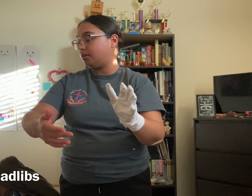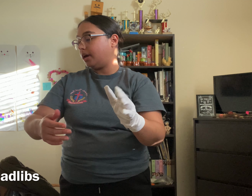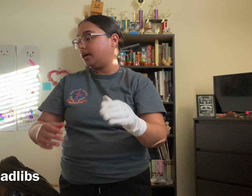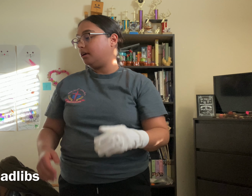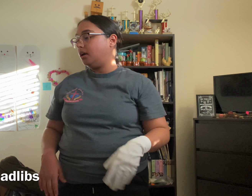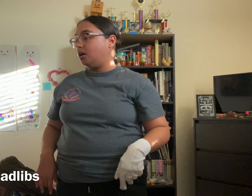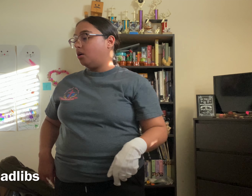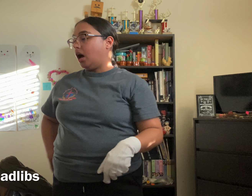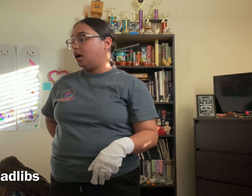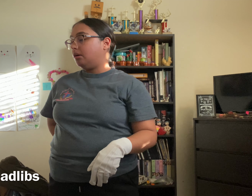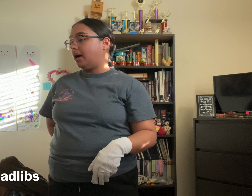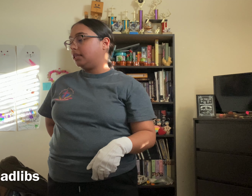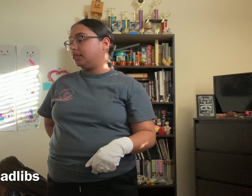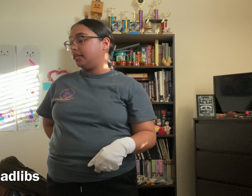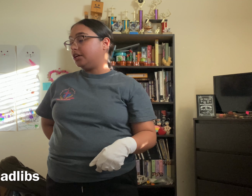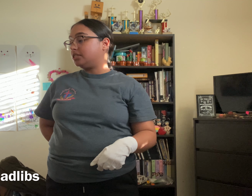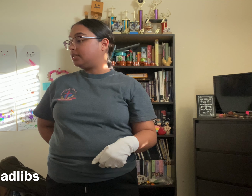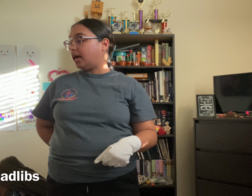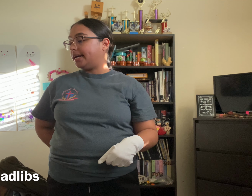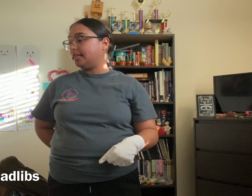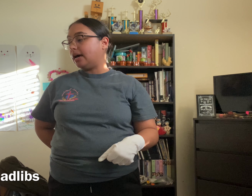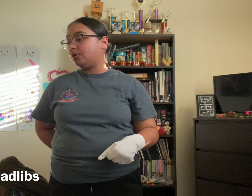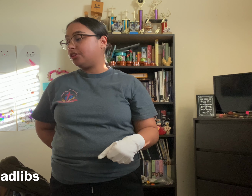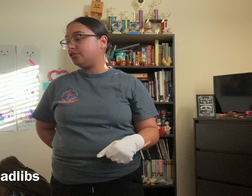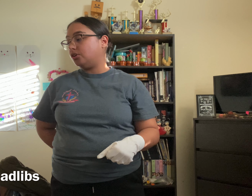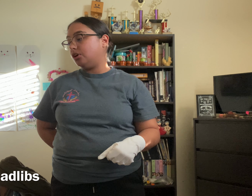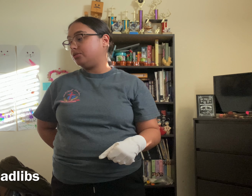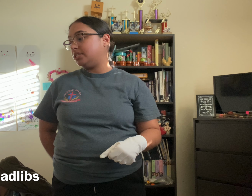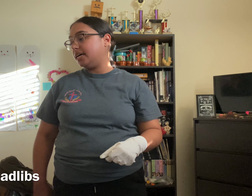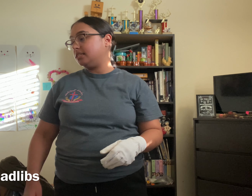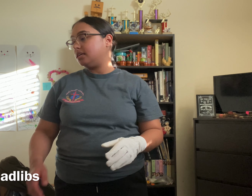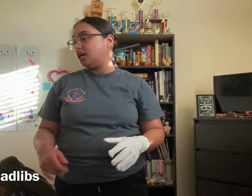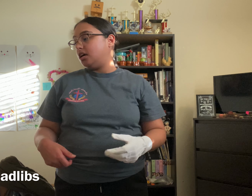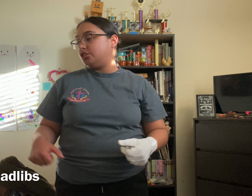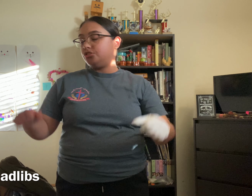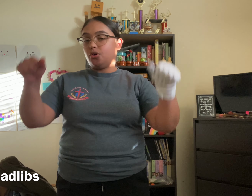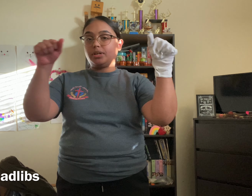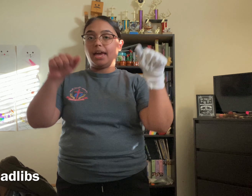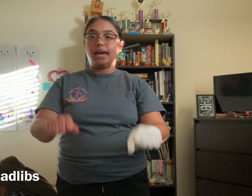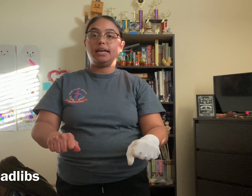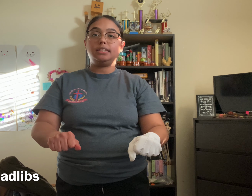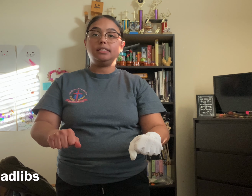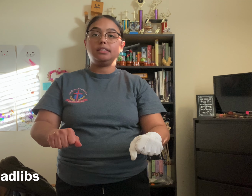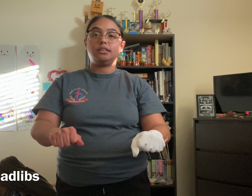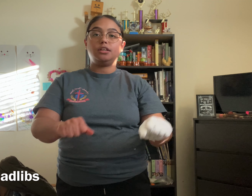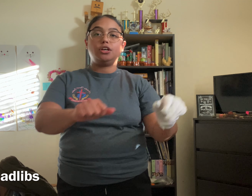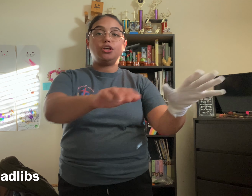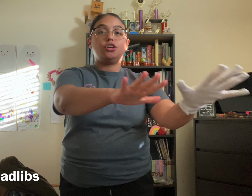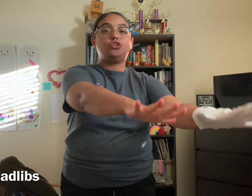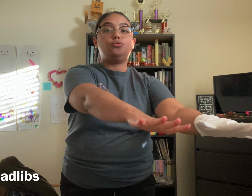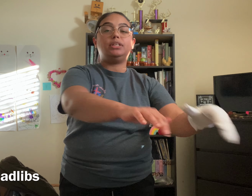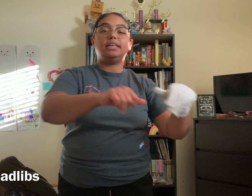Okay, here's a line that one of the solos does. So can you